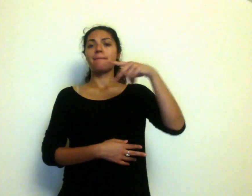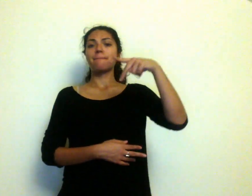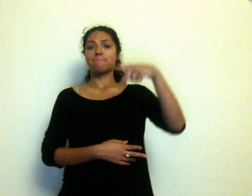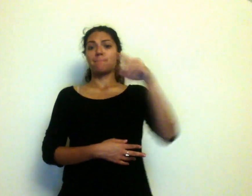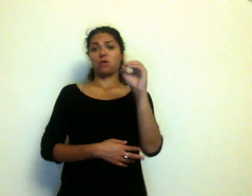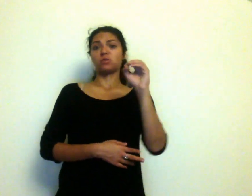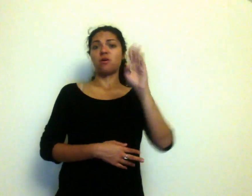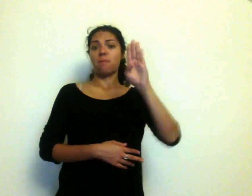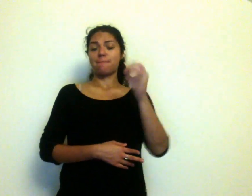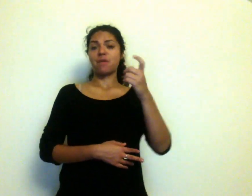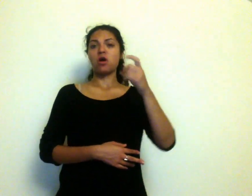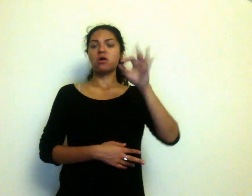921-939, Norcross, Georgia,